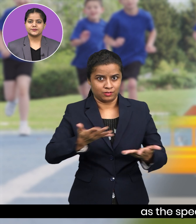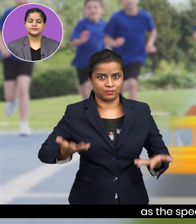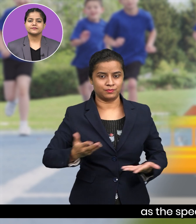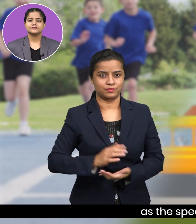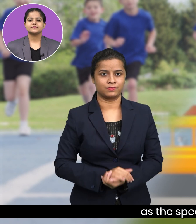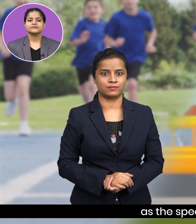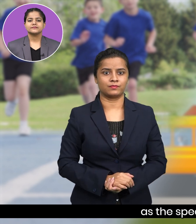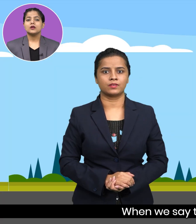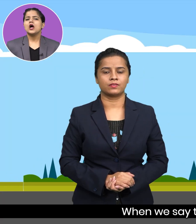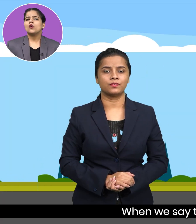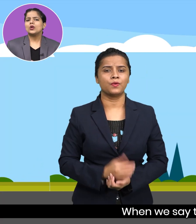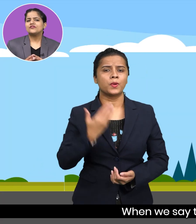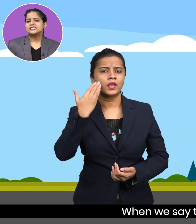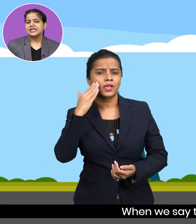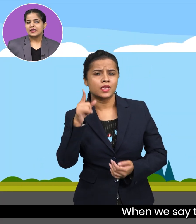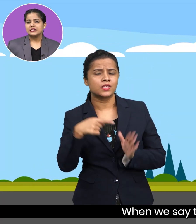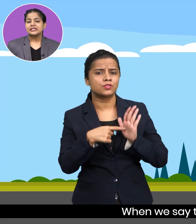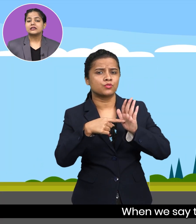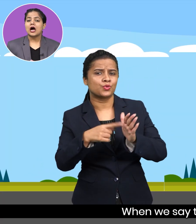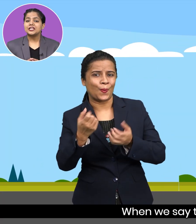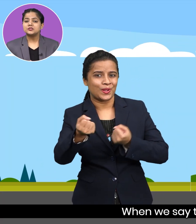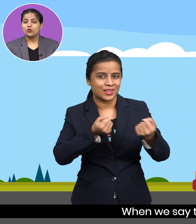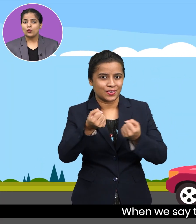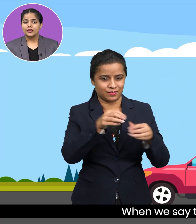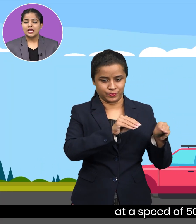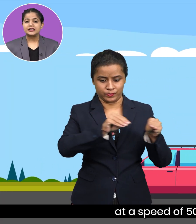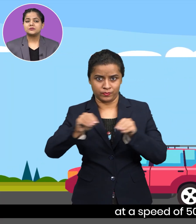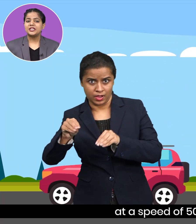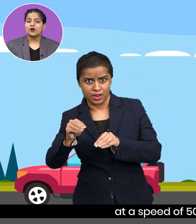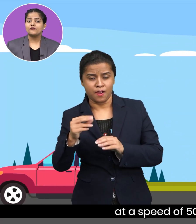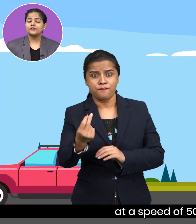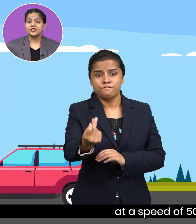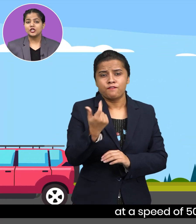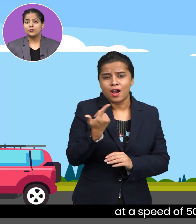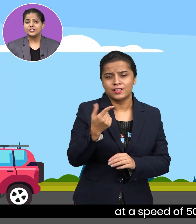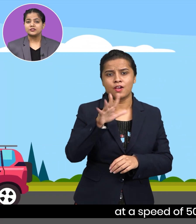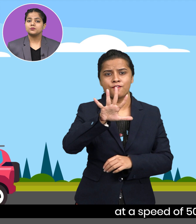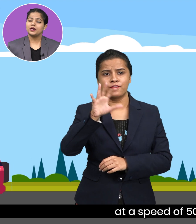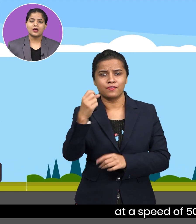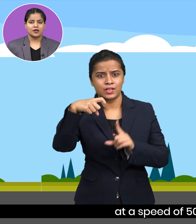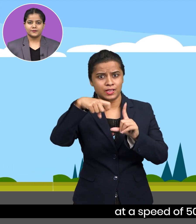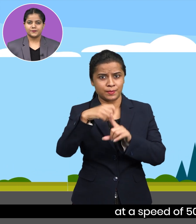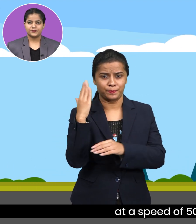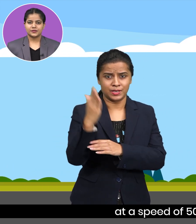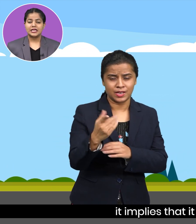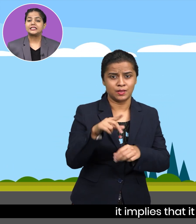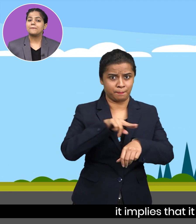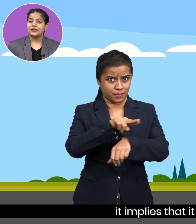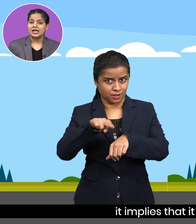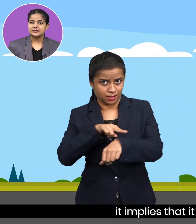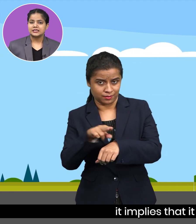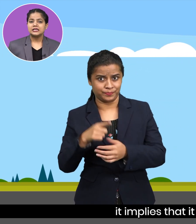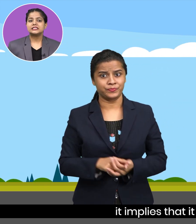object. When we say that a car is moving at a speed of 50 kilometers per hour,